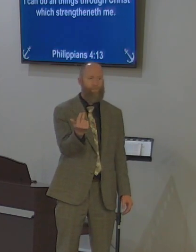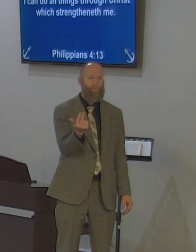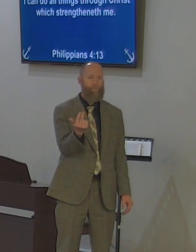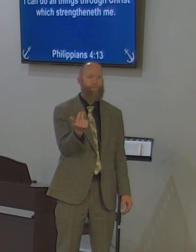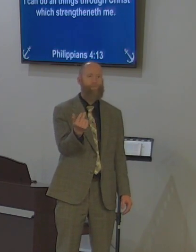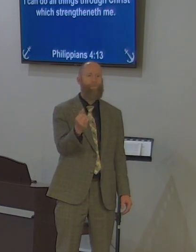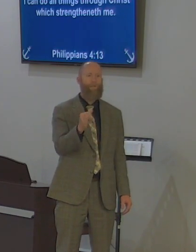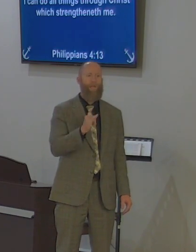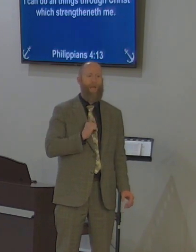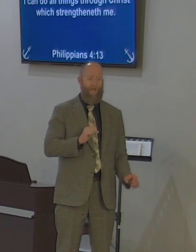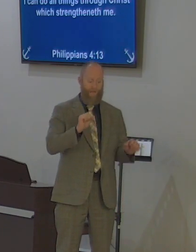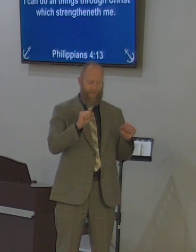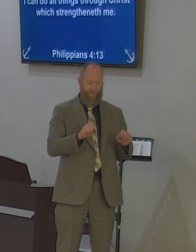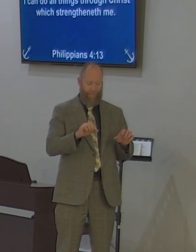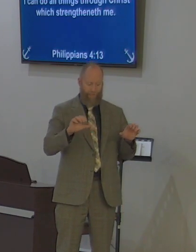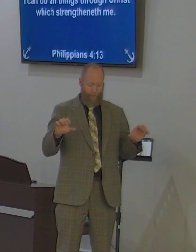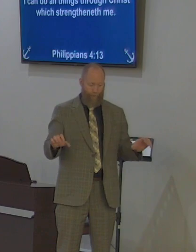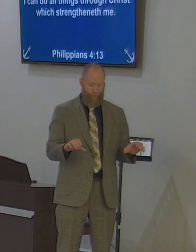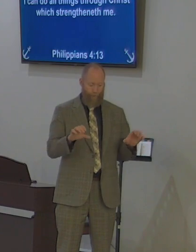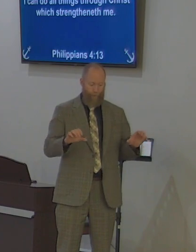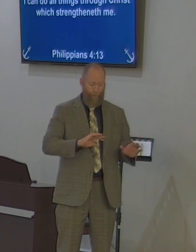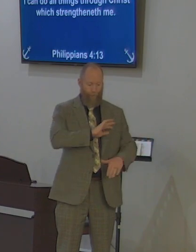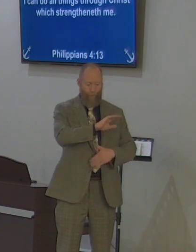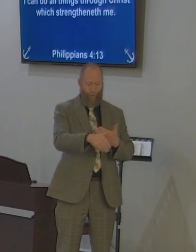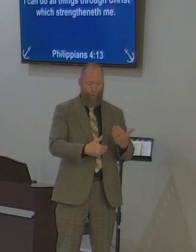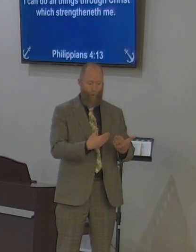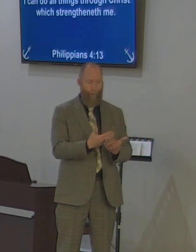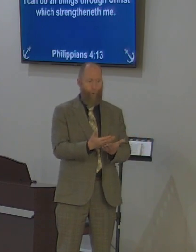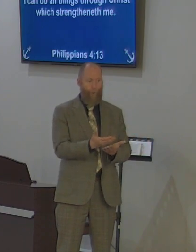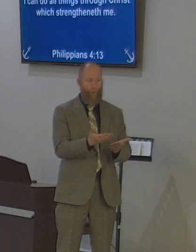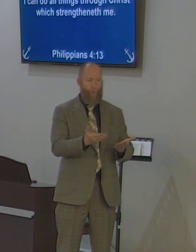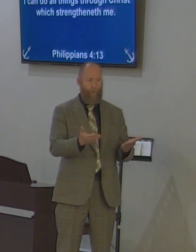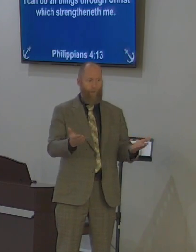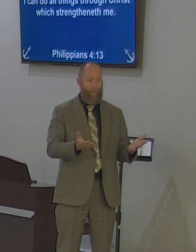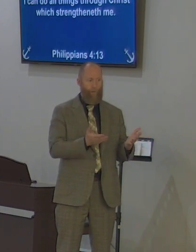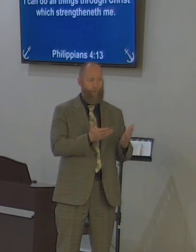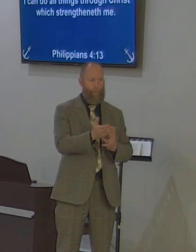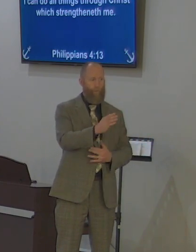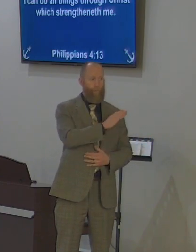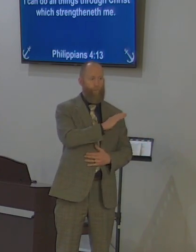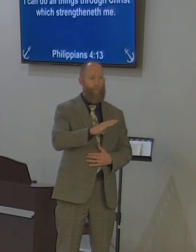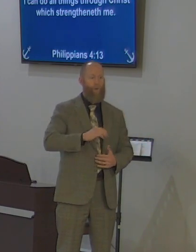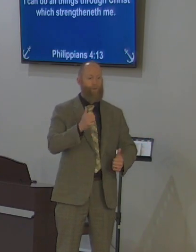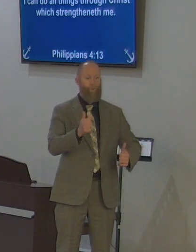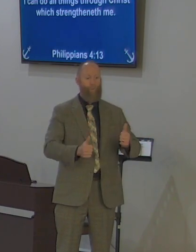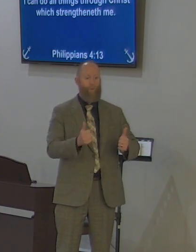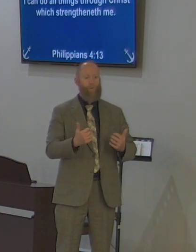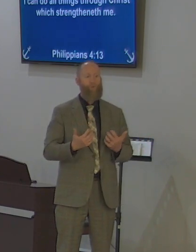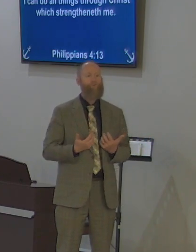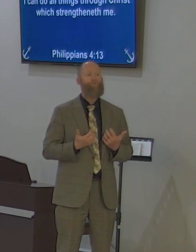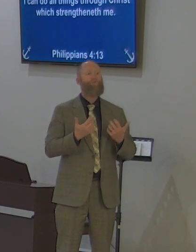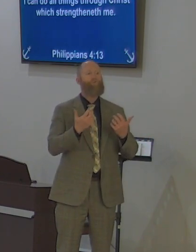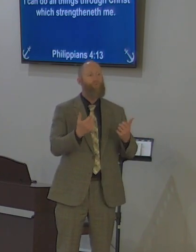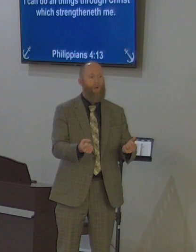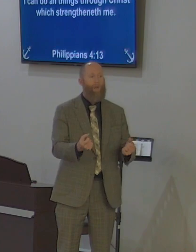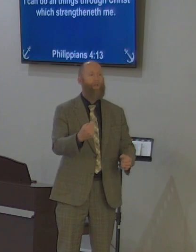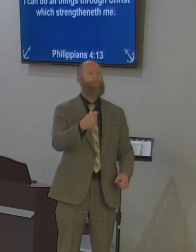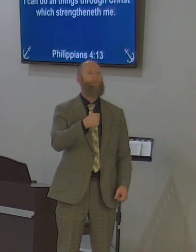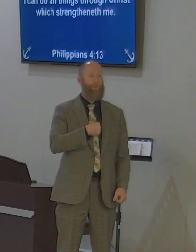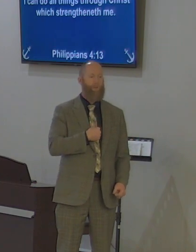that I can do all things through Christ, which strengtheneth me. Now let me tell you what that is